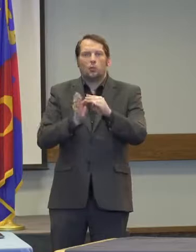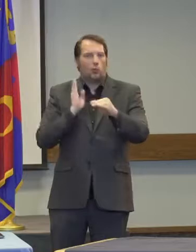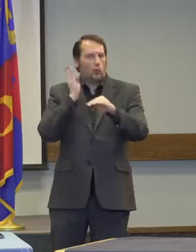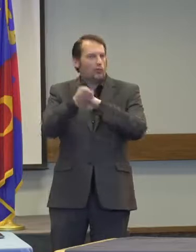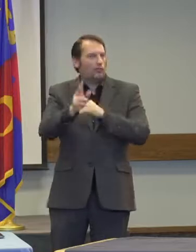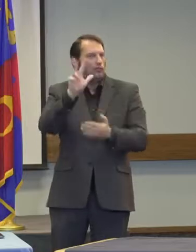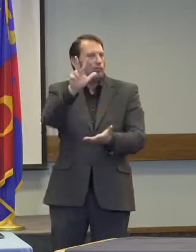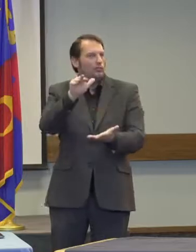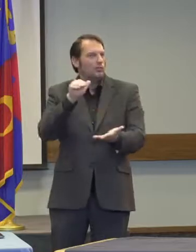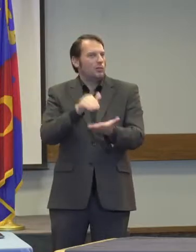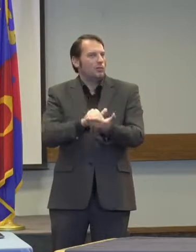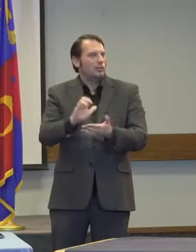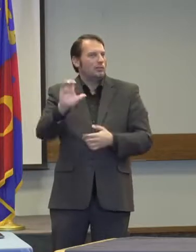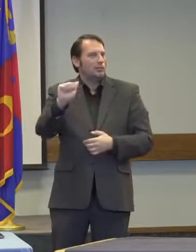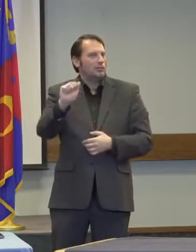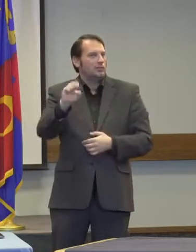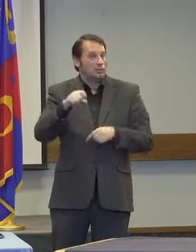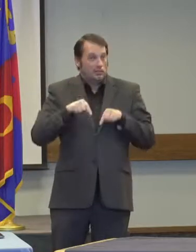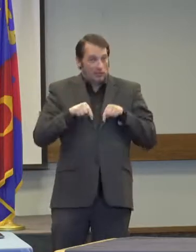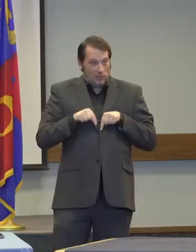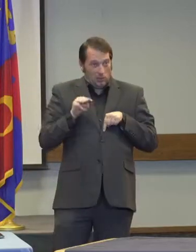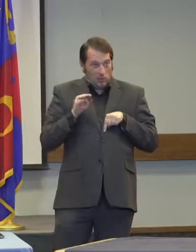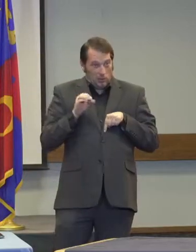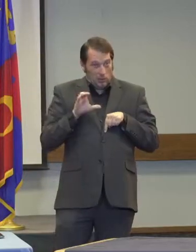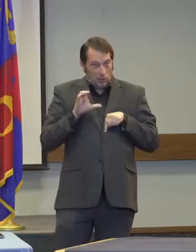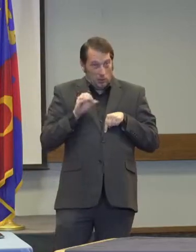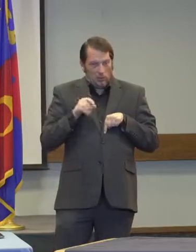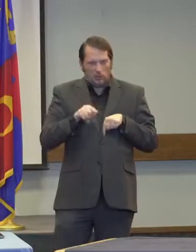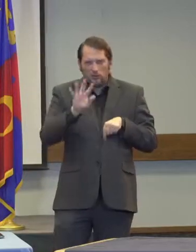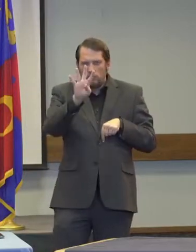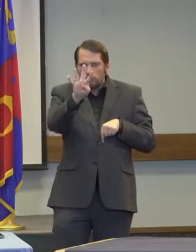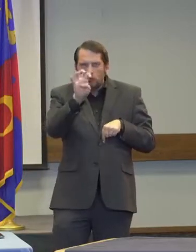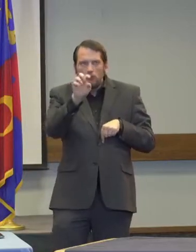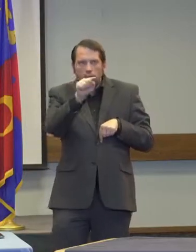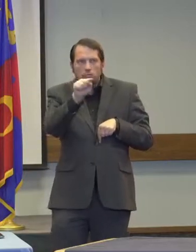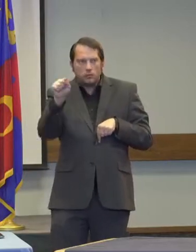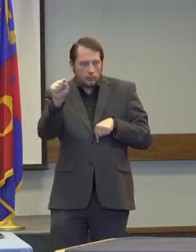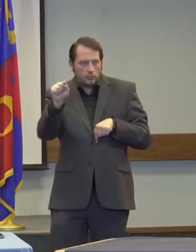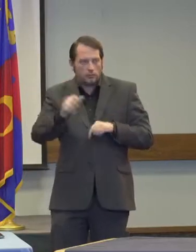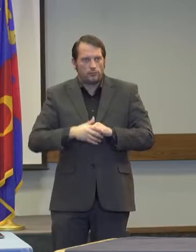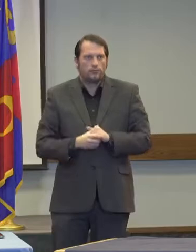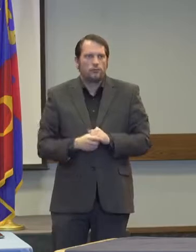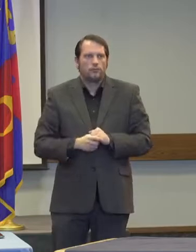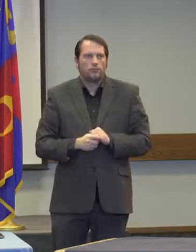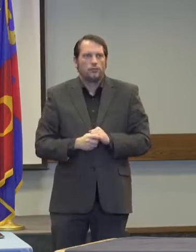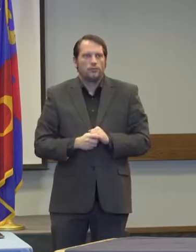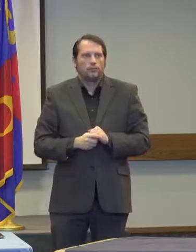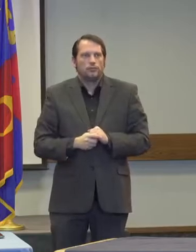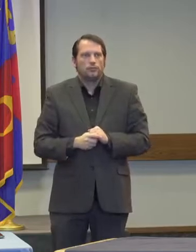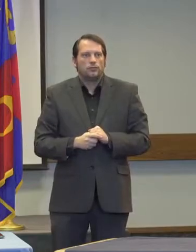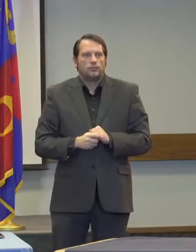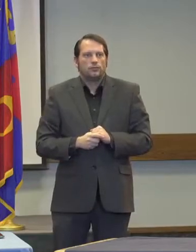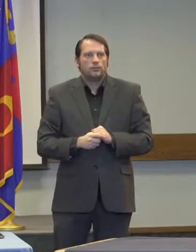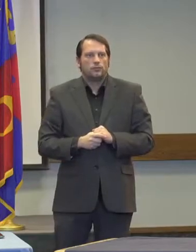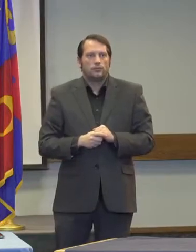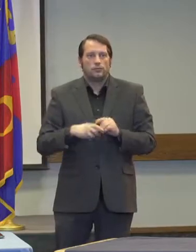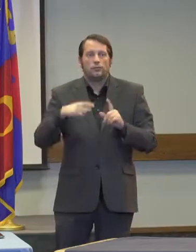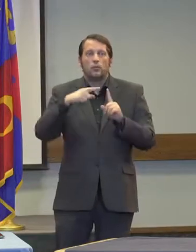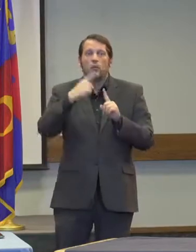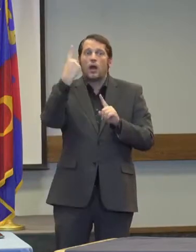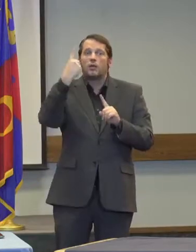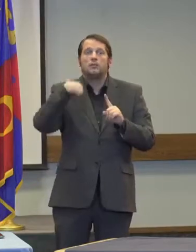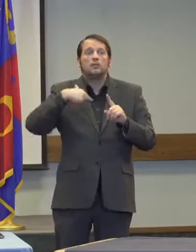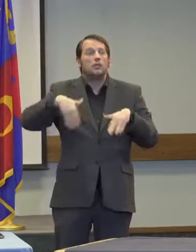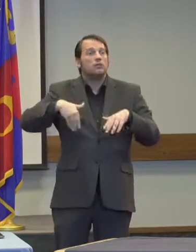or 400 persons who've tested positive with COVID-19. Now, what has not changed, though, is what we have talked about